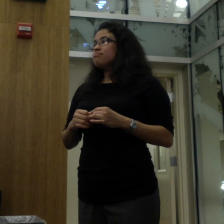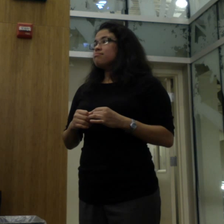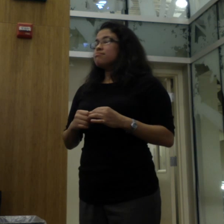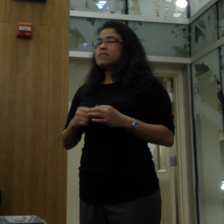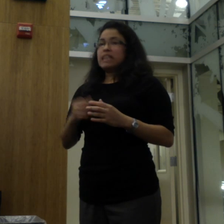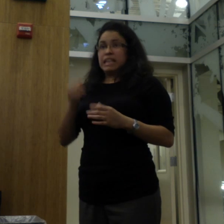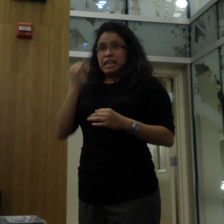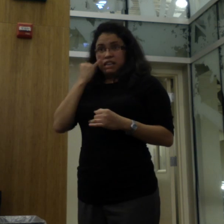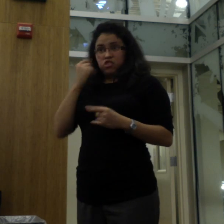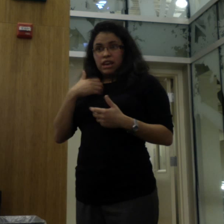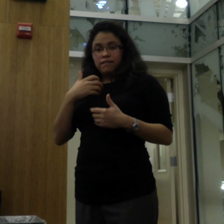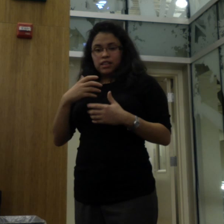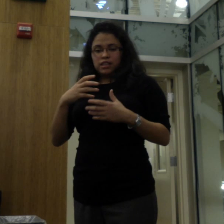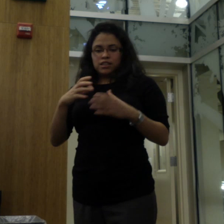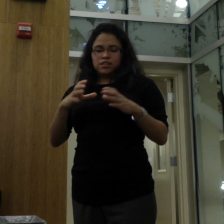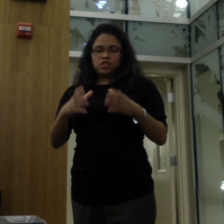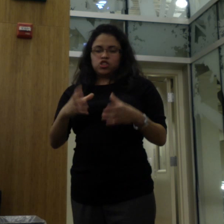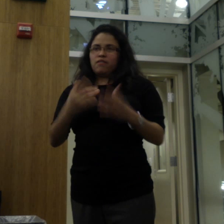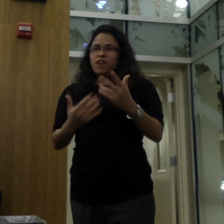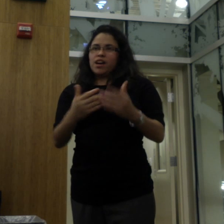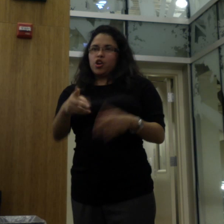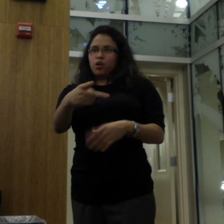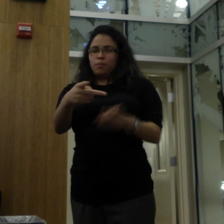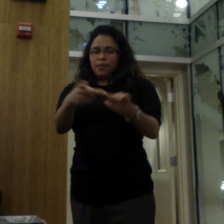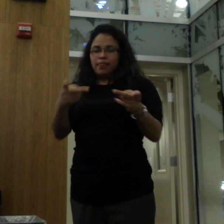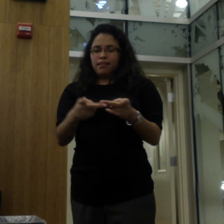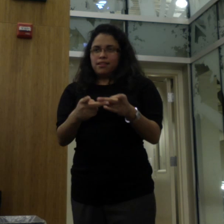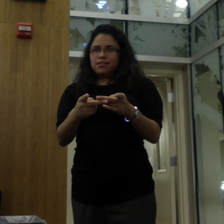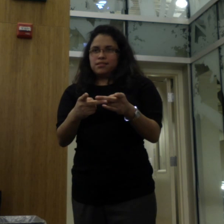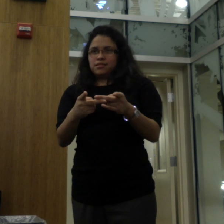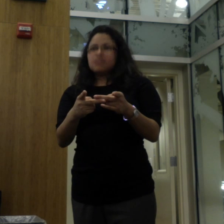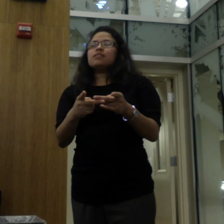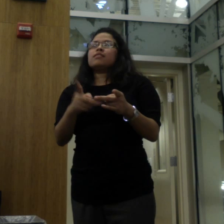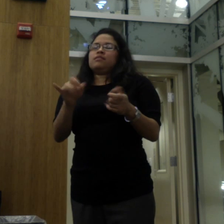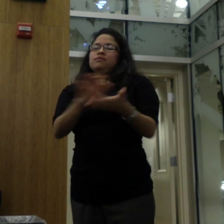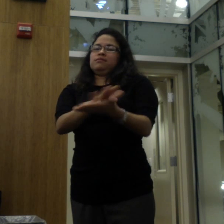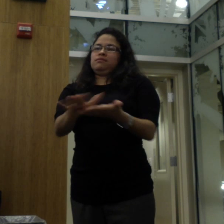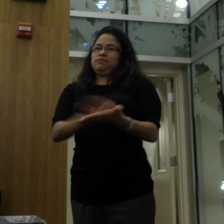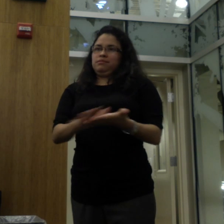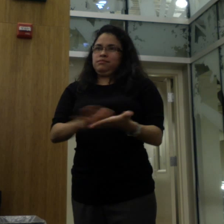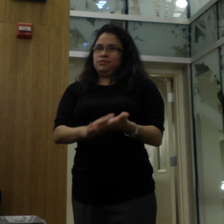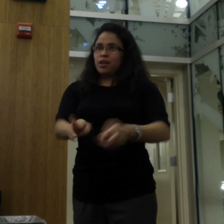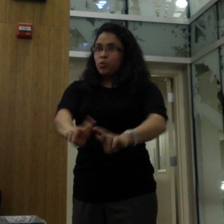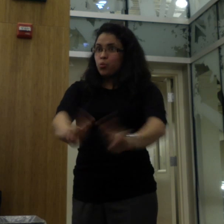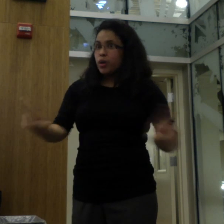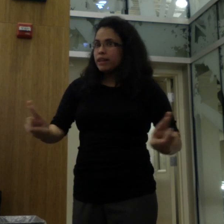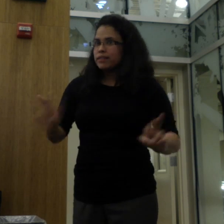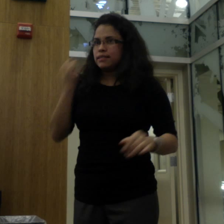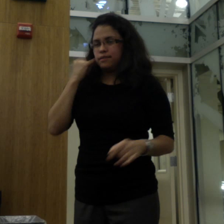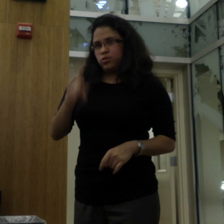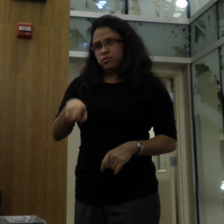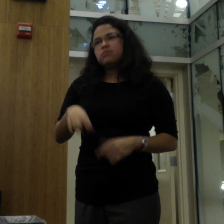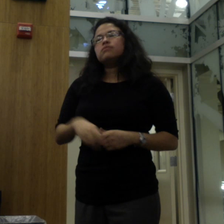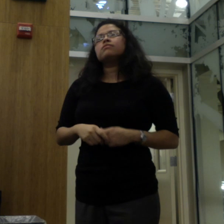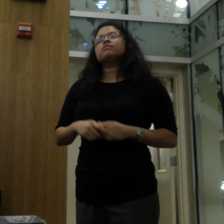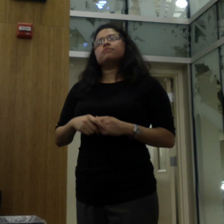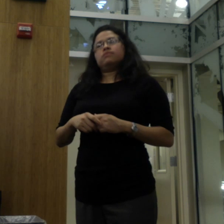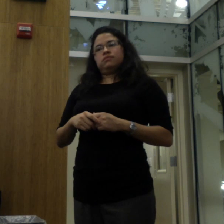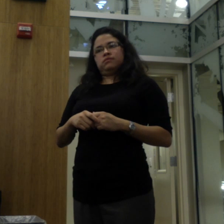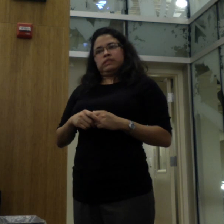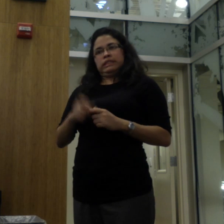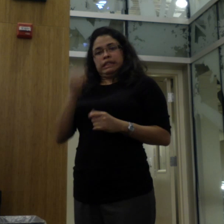if you have a chimney, if you have a fireplace, make sure that it's clean and it's ready to go. If you